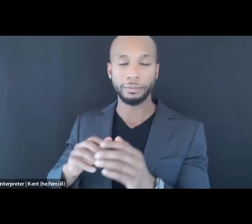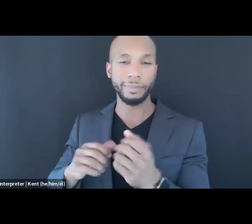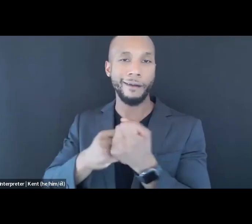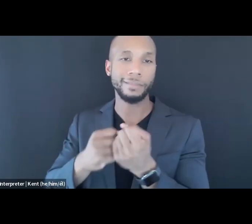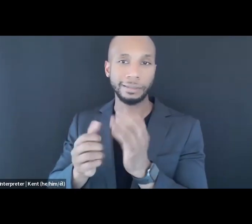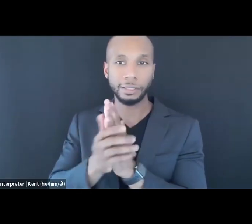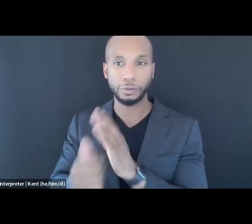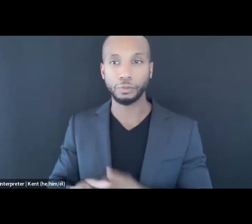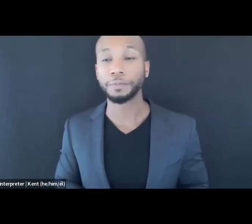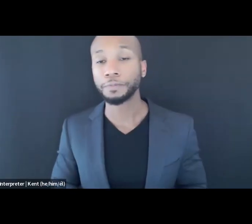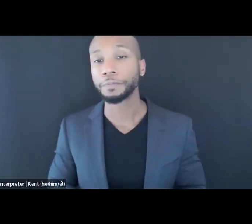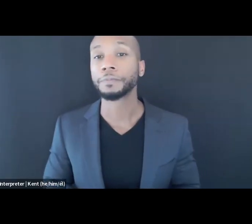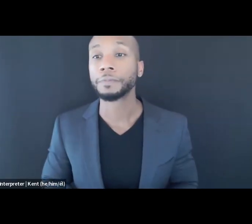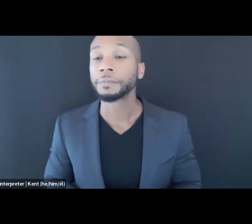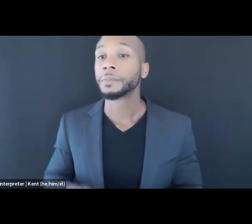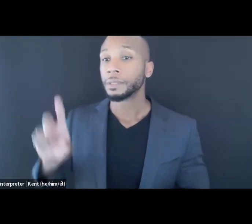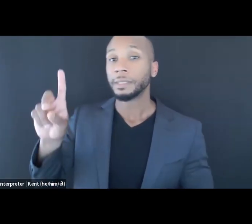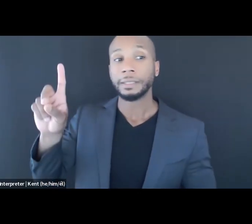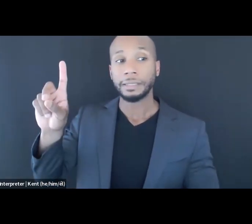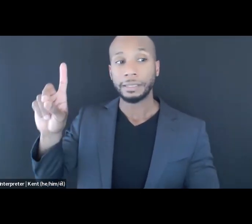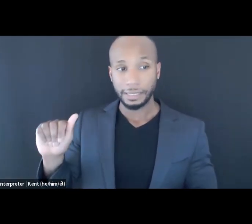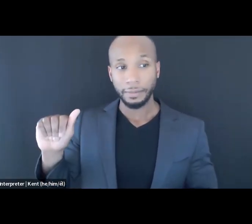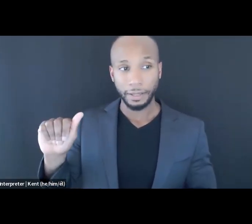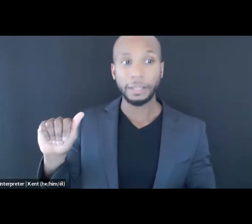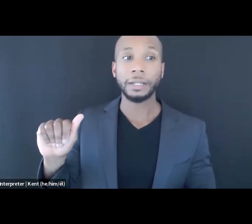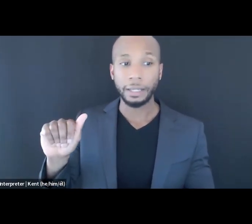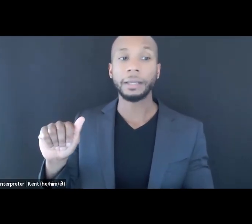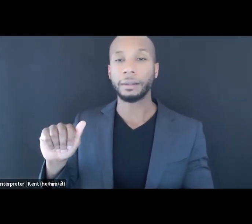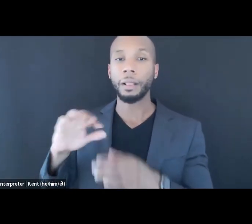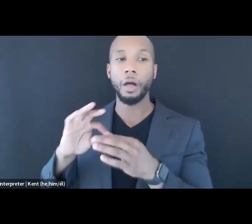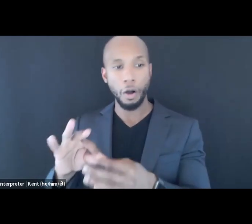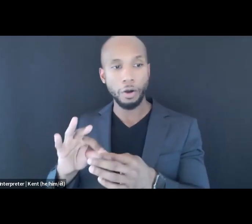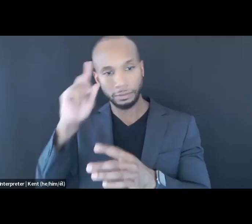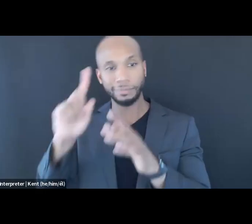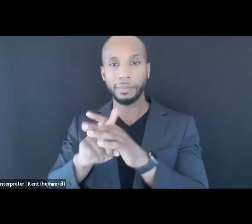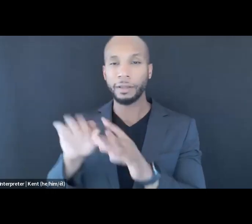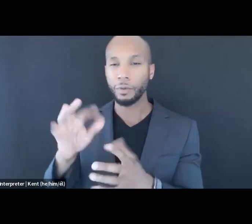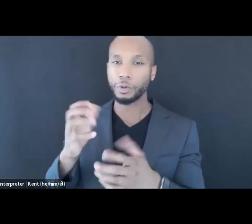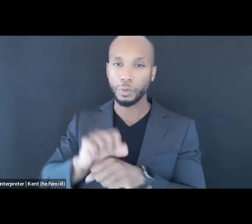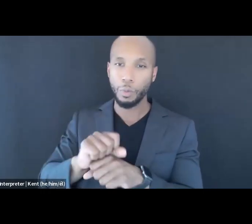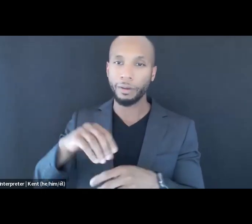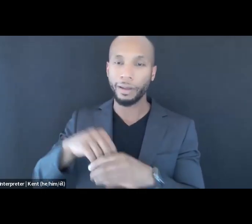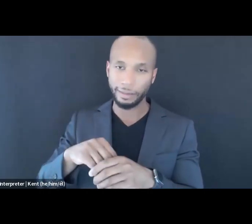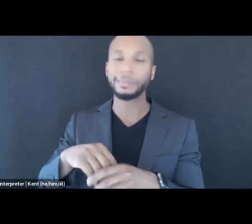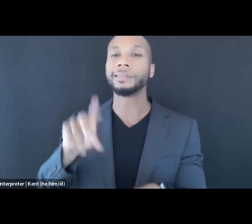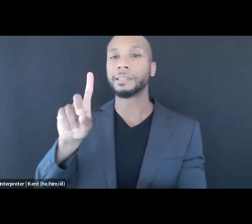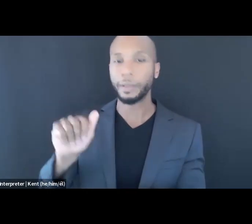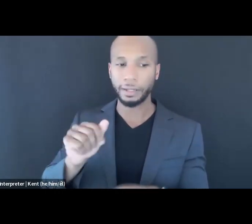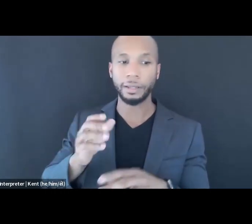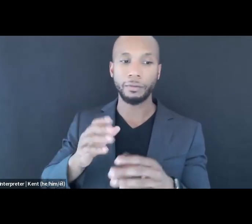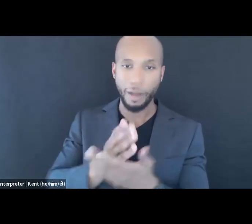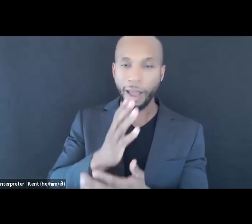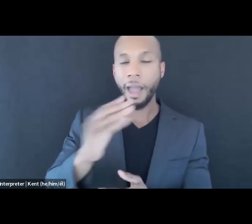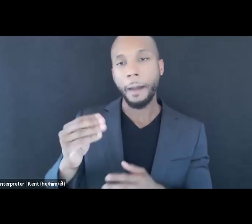skills. Disability belongs come to mind if you're looking to work in disability rights and